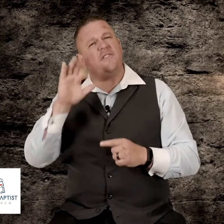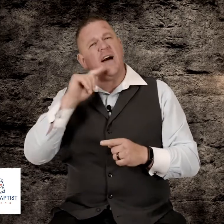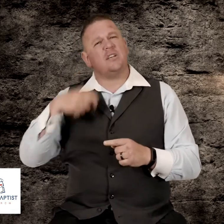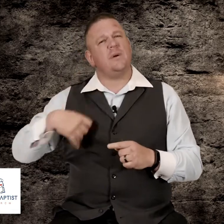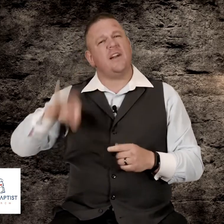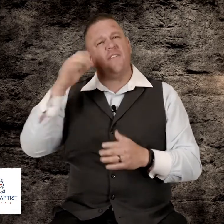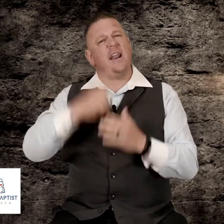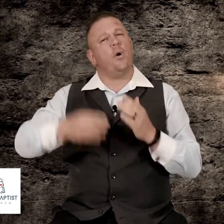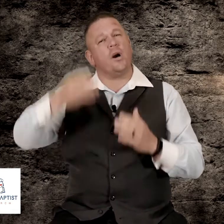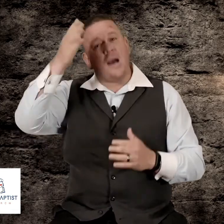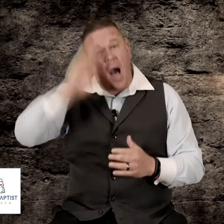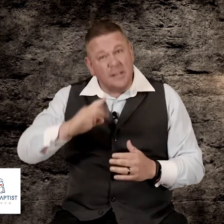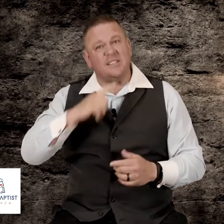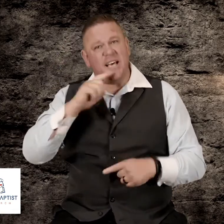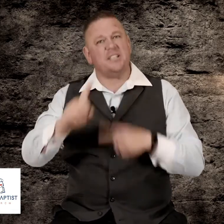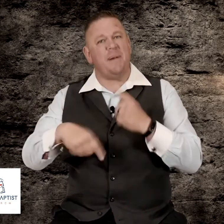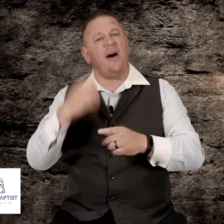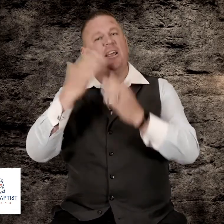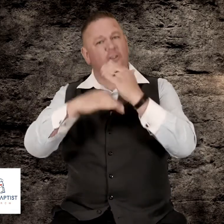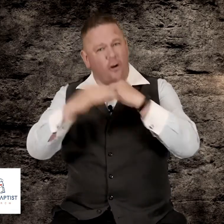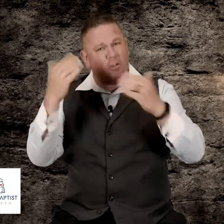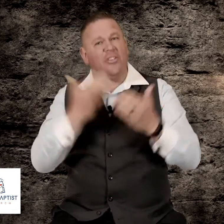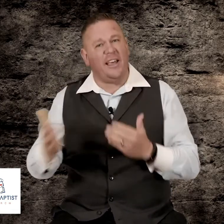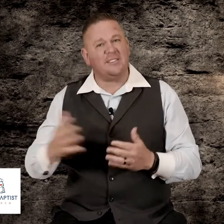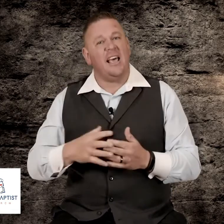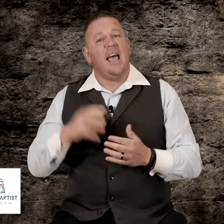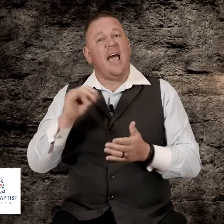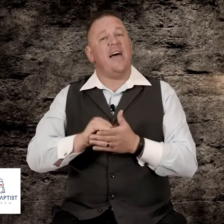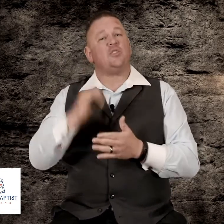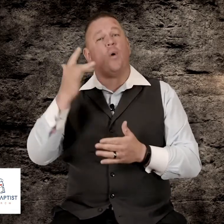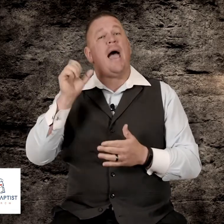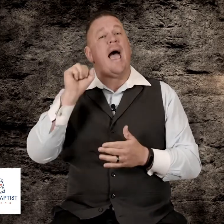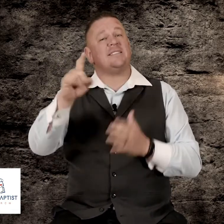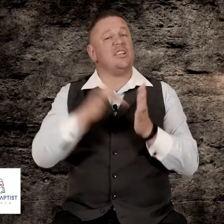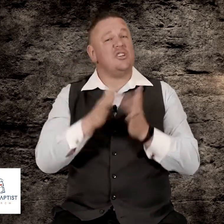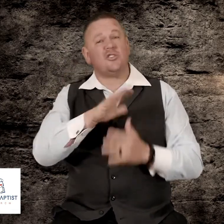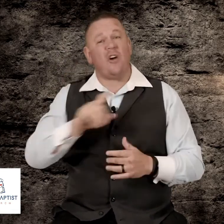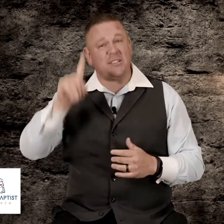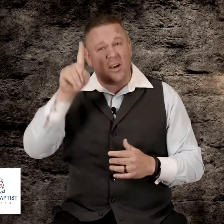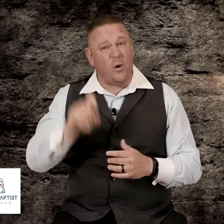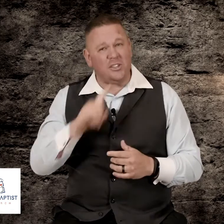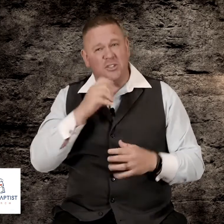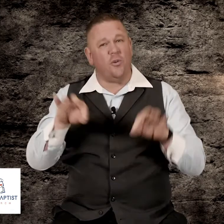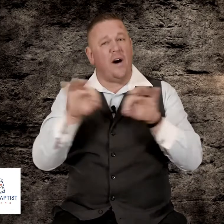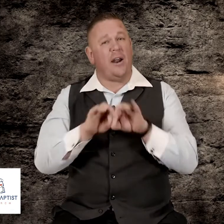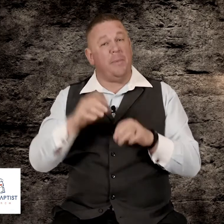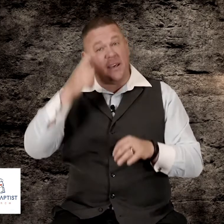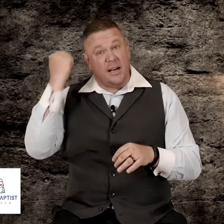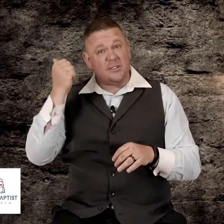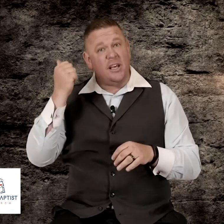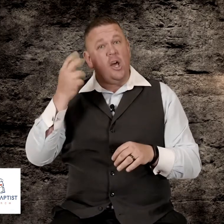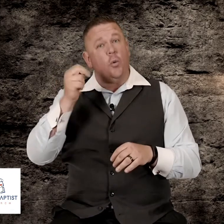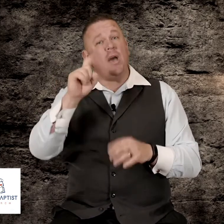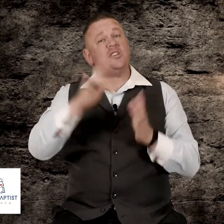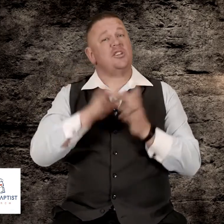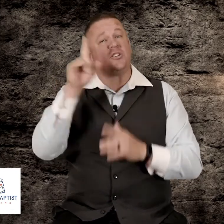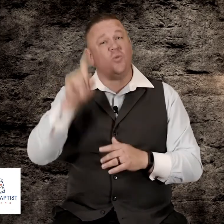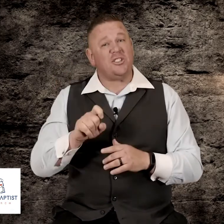fact is, we've to find out what God says about eternal things, and that's why asking Jesus Christ that question is so vital, because when you ask Jesus a question,